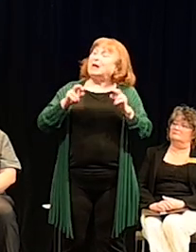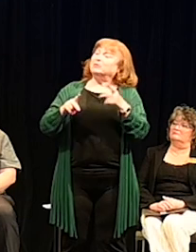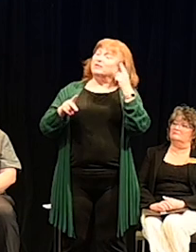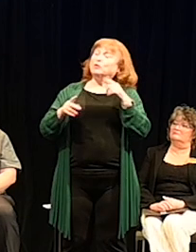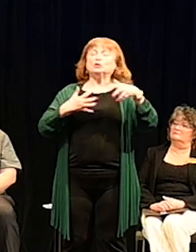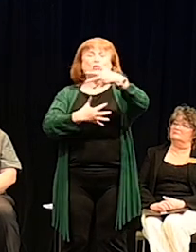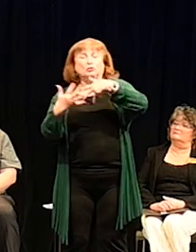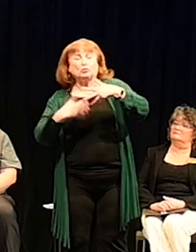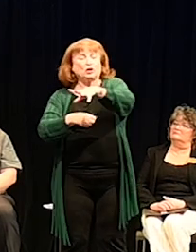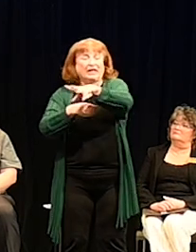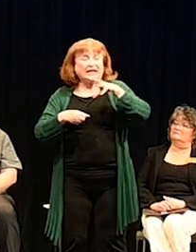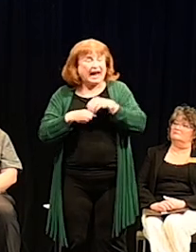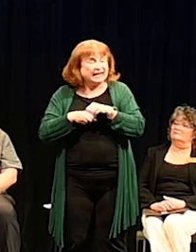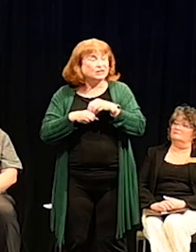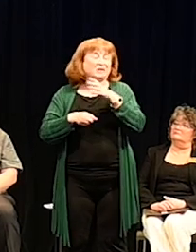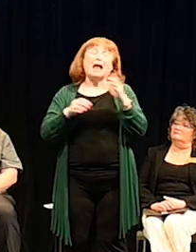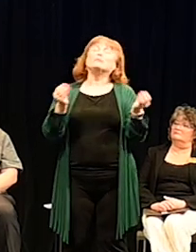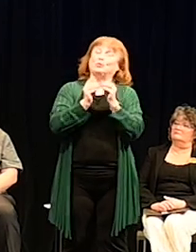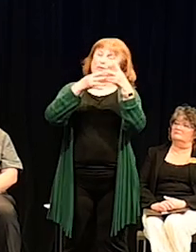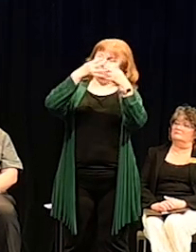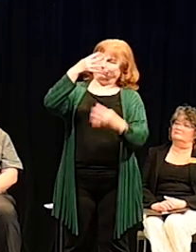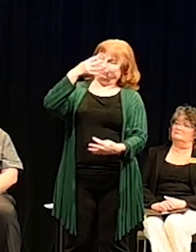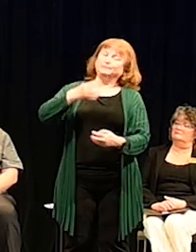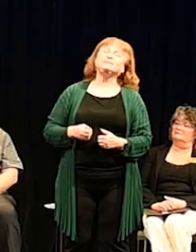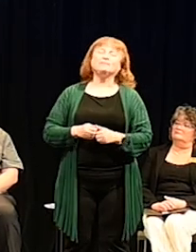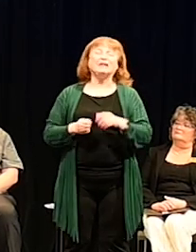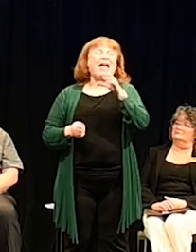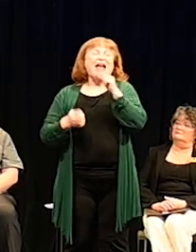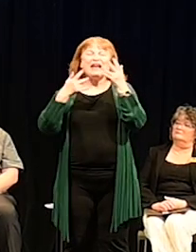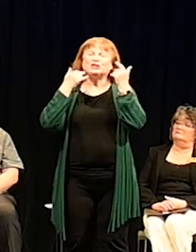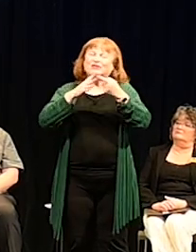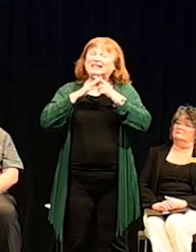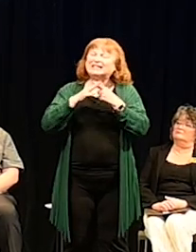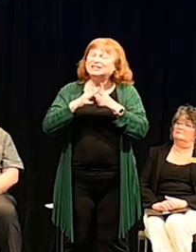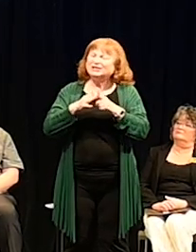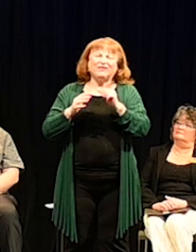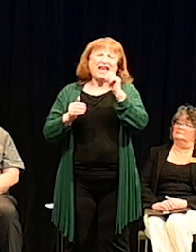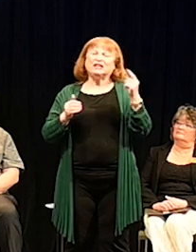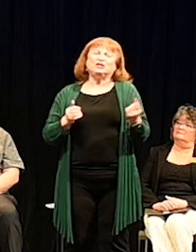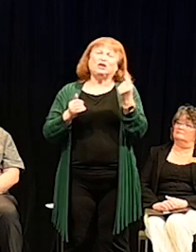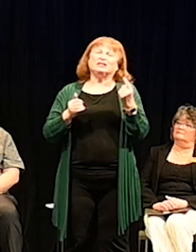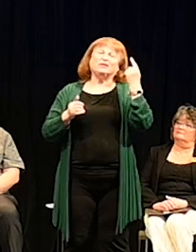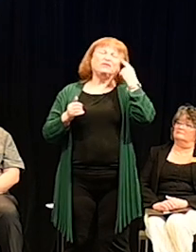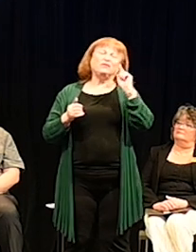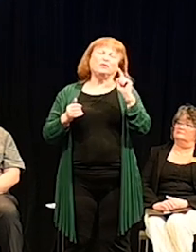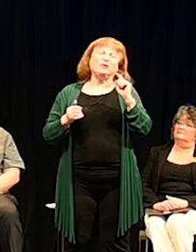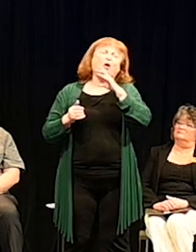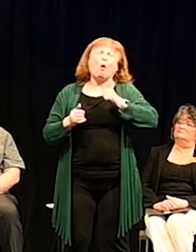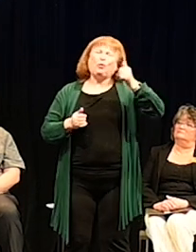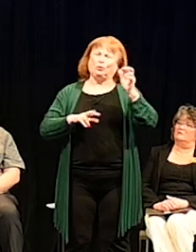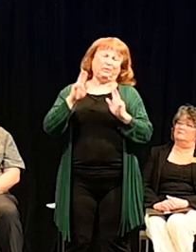for social engagement, and more. Age-friendly initiatives are not just for our